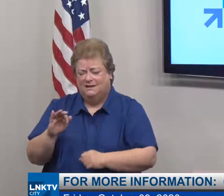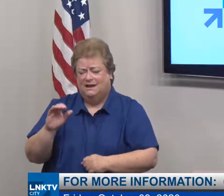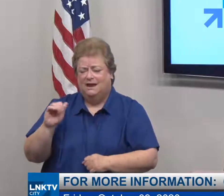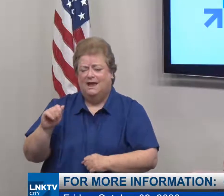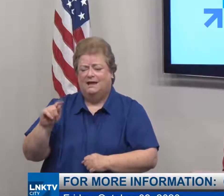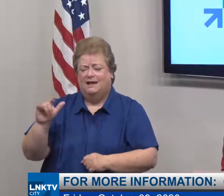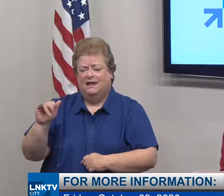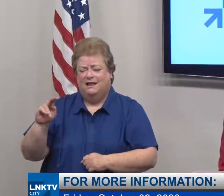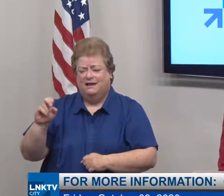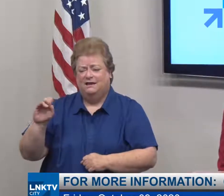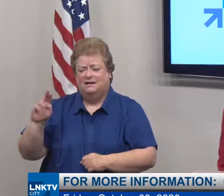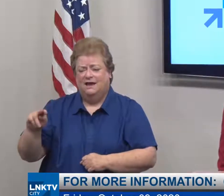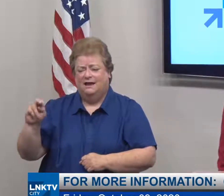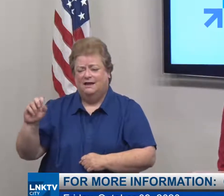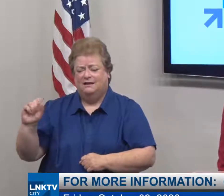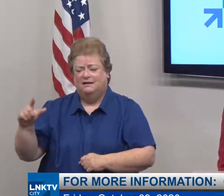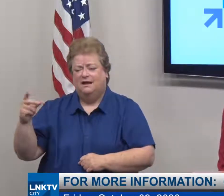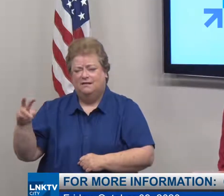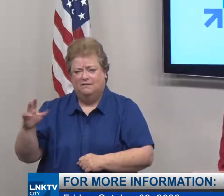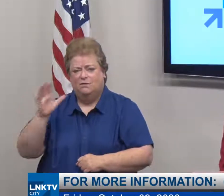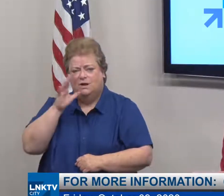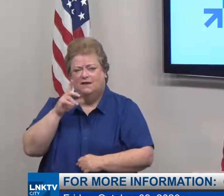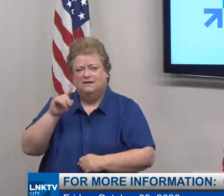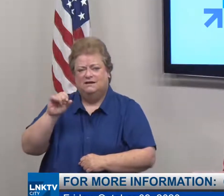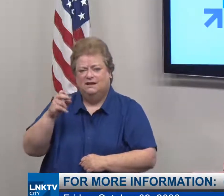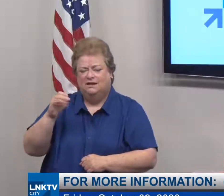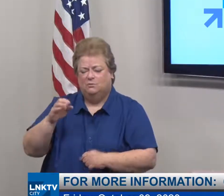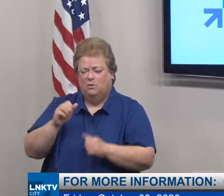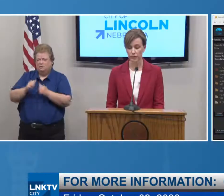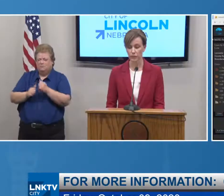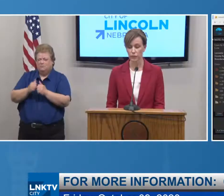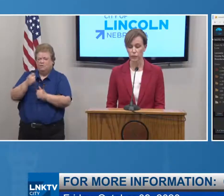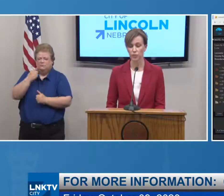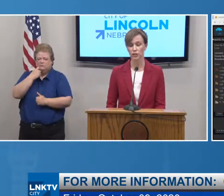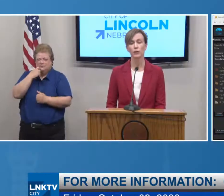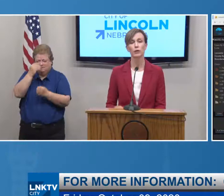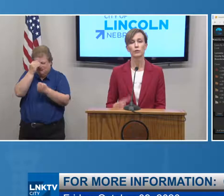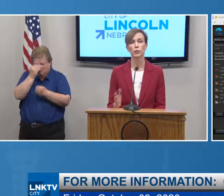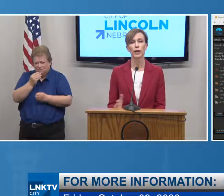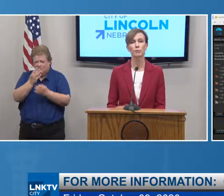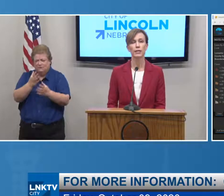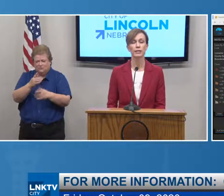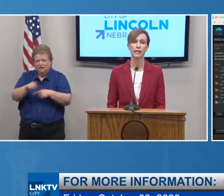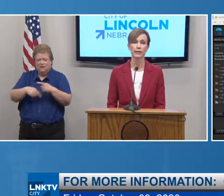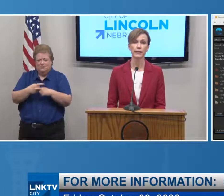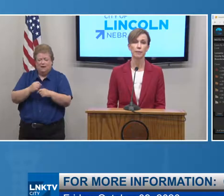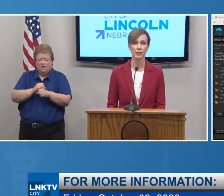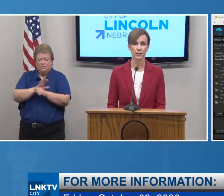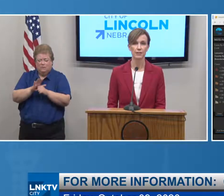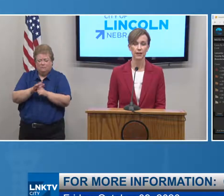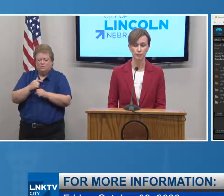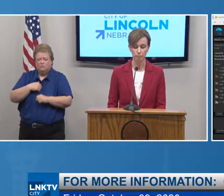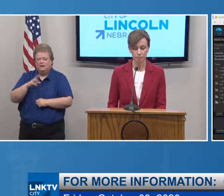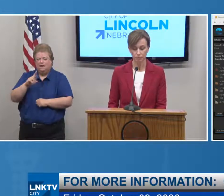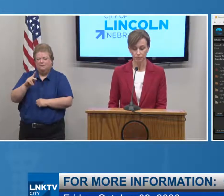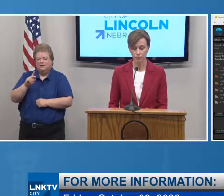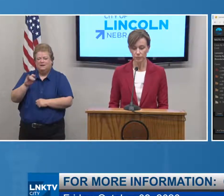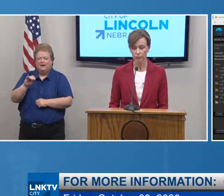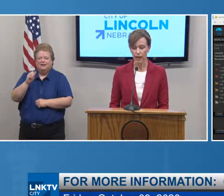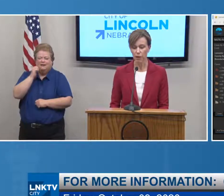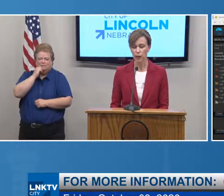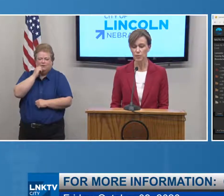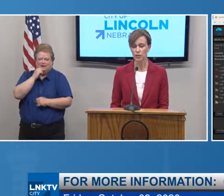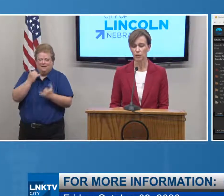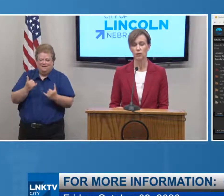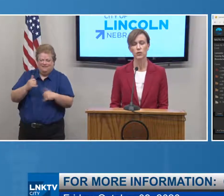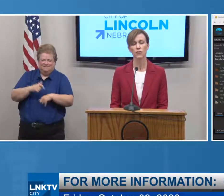covid19.lincoln.ne.gov. You'll find there a dashboard with the latest COVID-19 data and information, which we update daily at about this time.